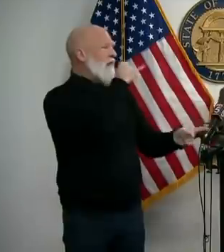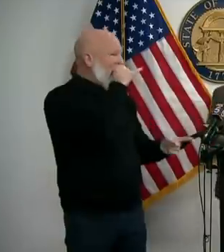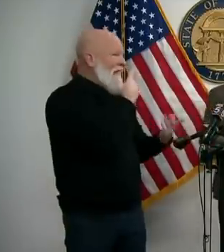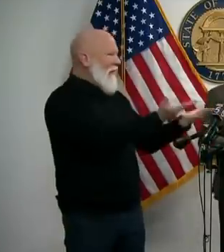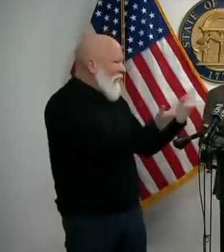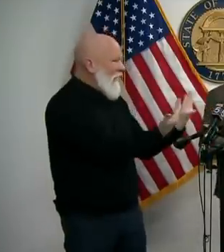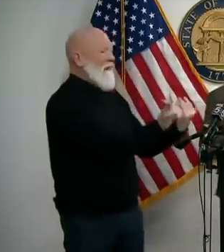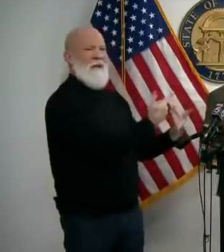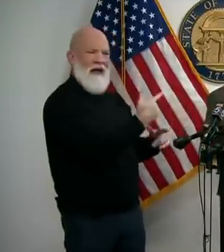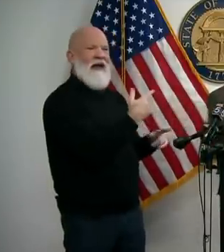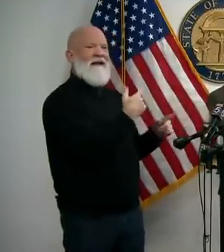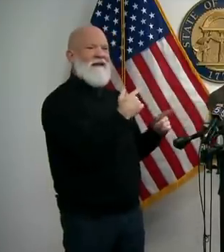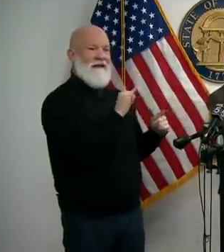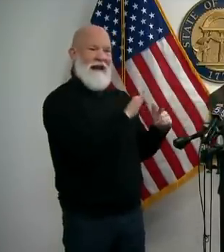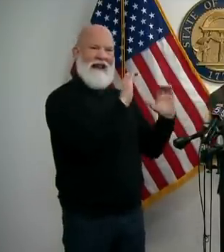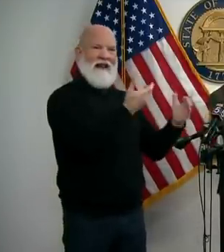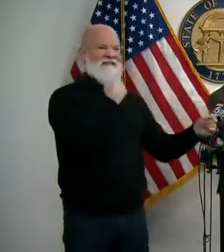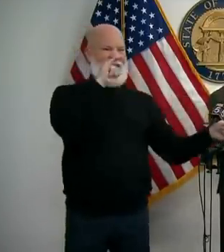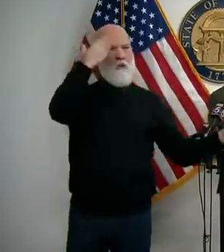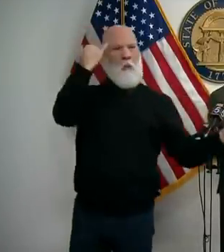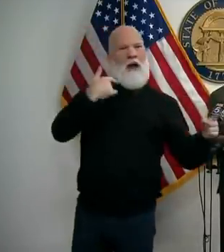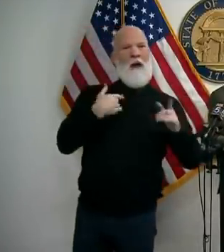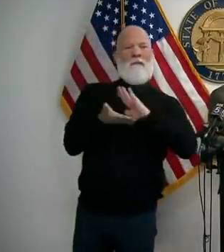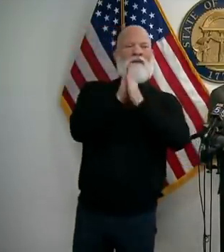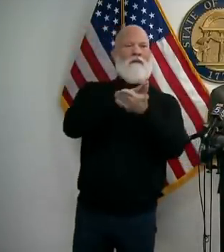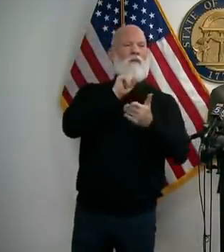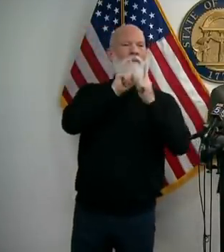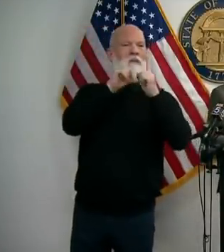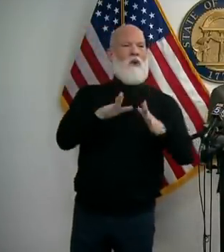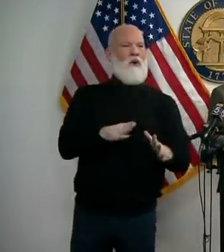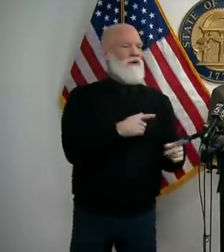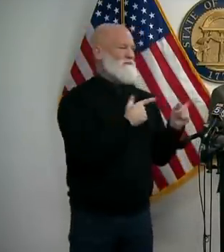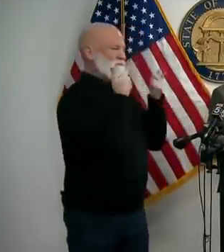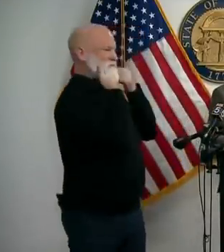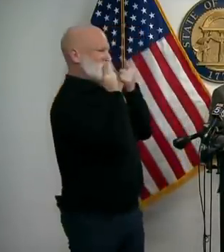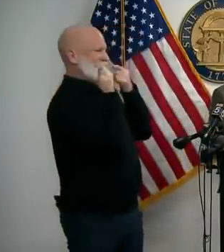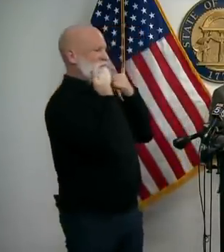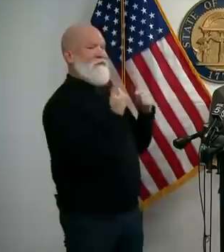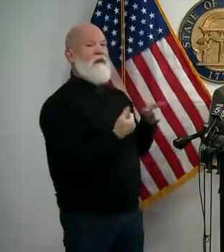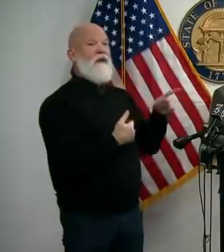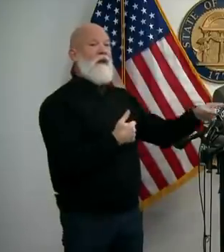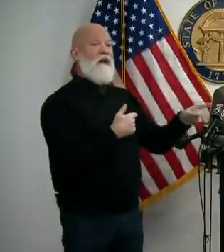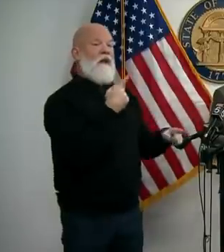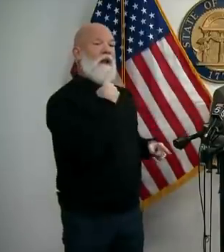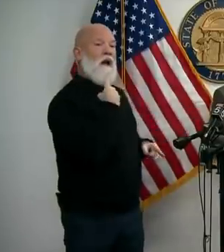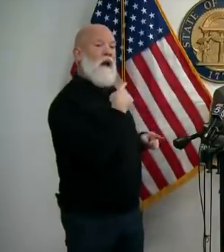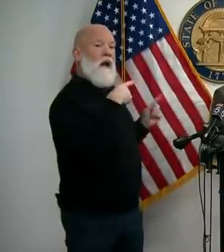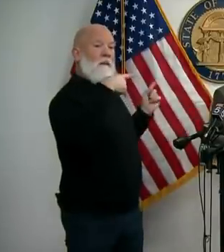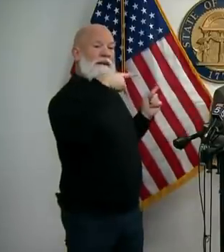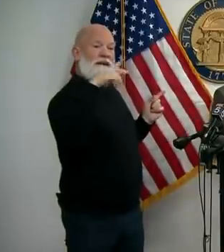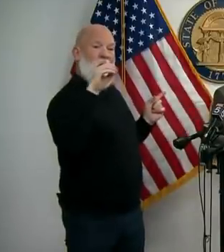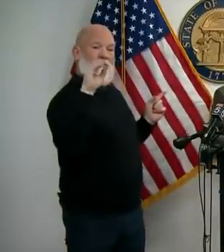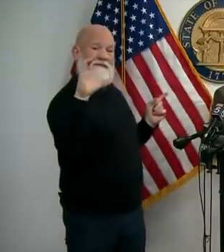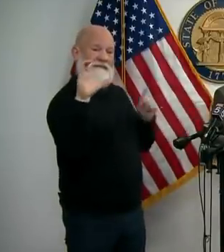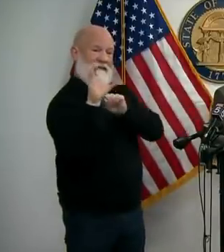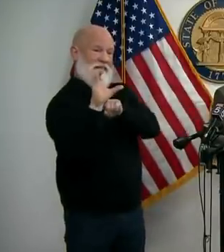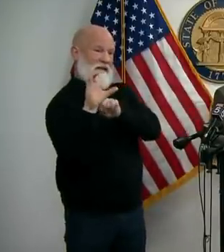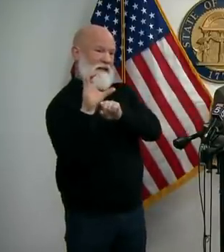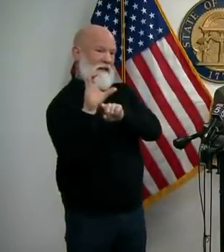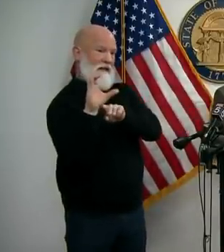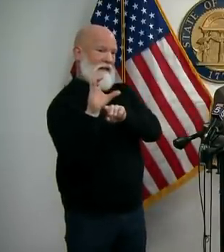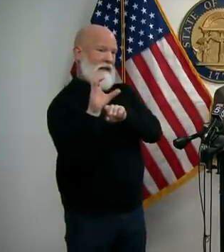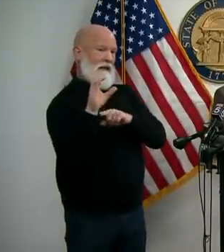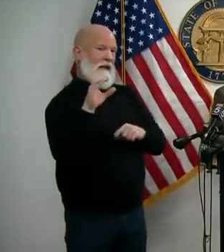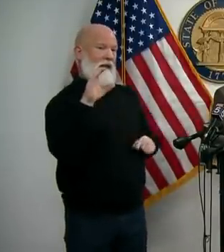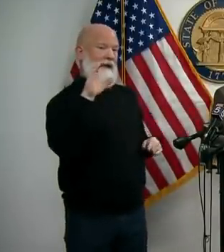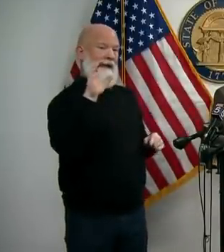That's why I became a journalist. All right. So, the PSC candidate, the Republican incumbent, won. More votes